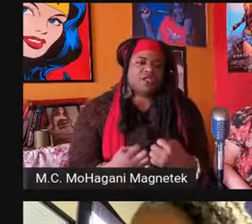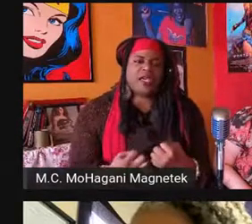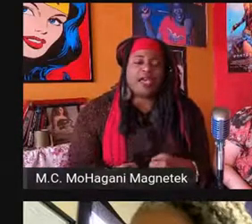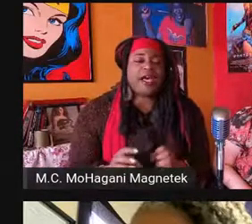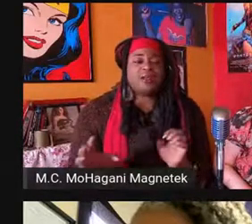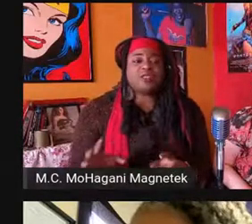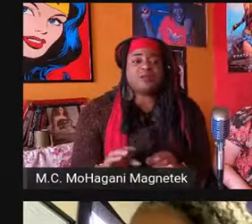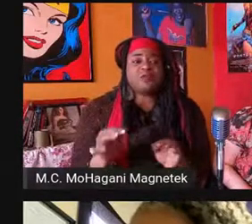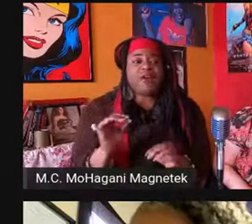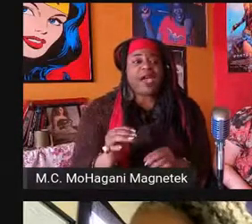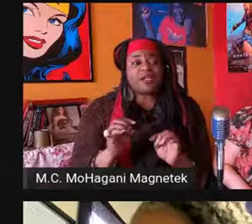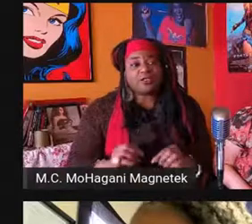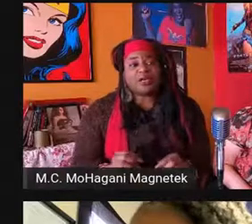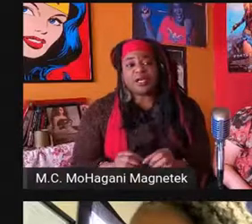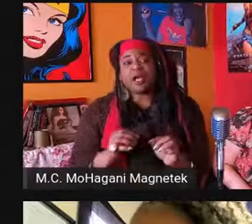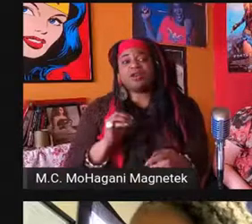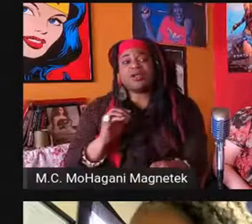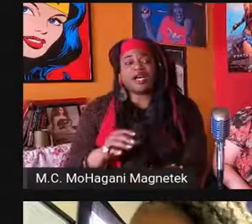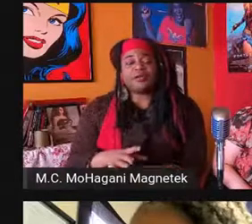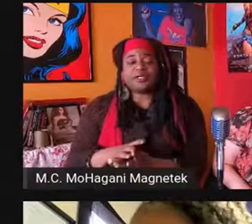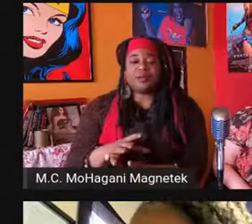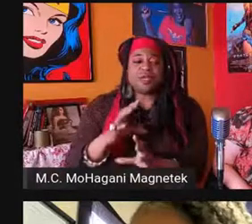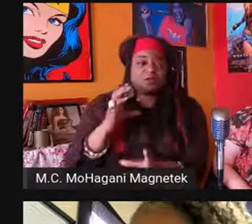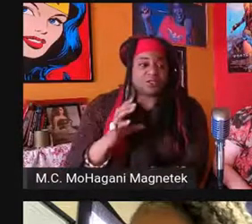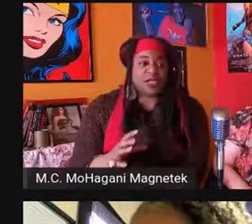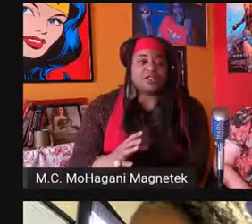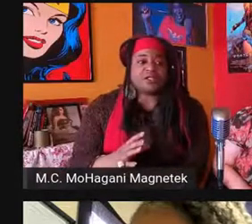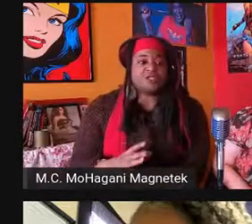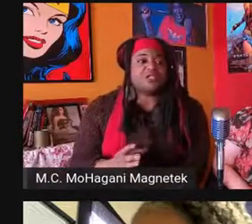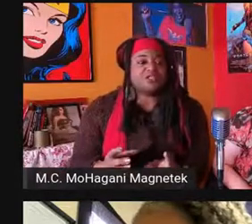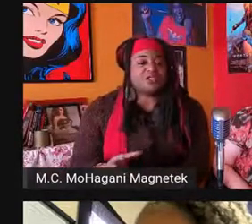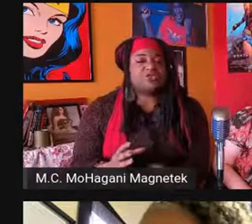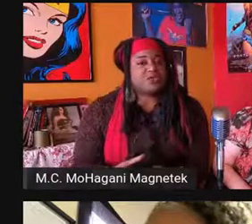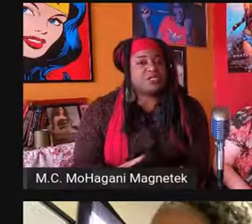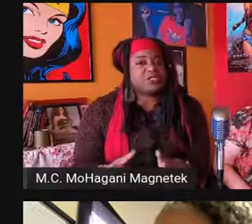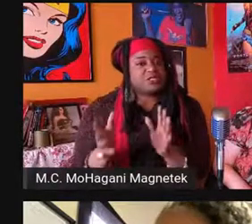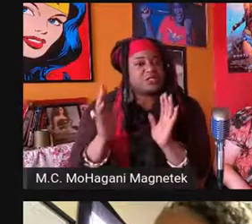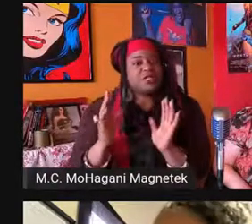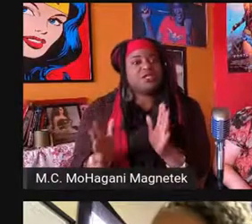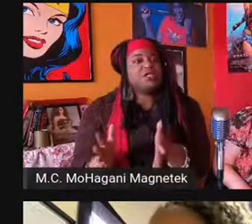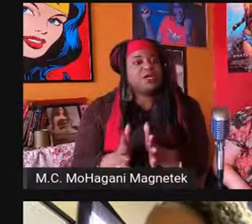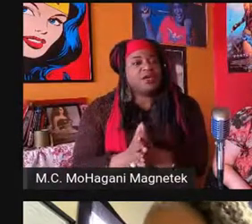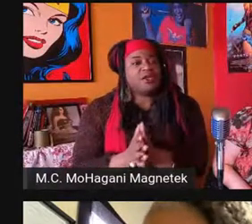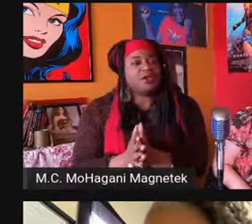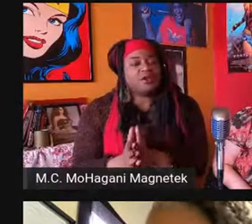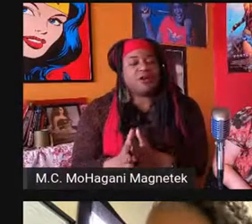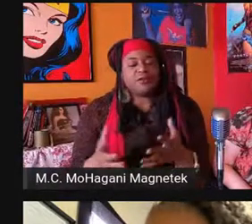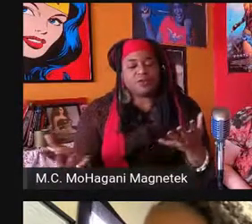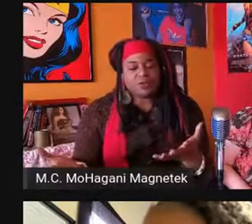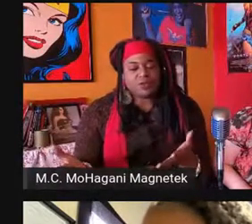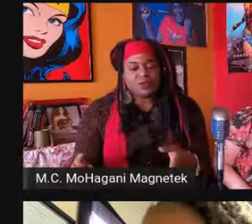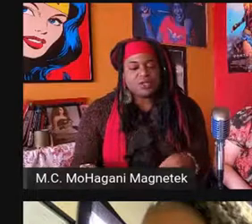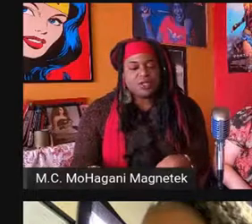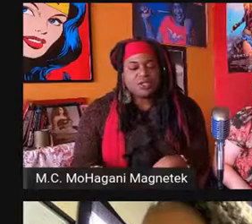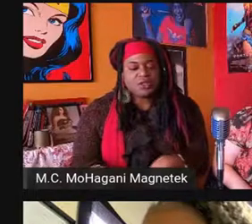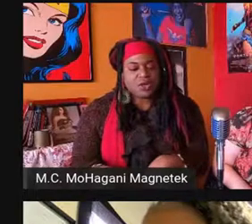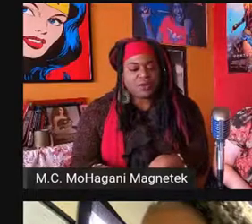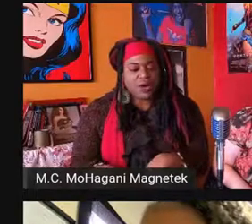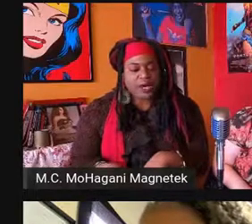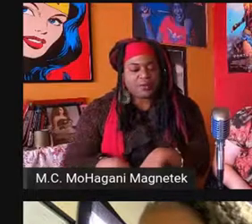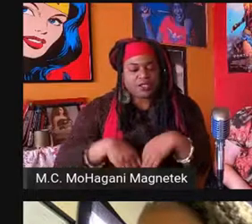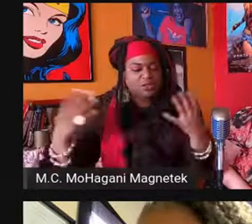here. And it had to be something fast, quick. It also had to be something that was like, you know, stick to social distancing, you know, the rules.